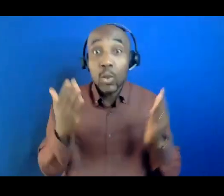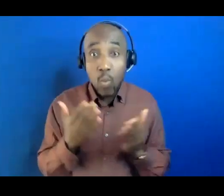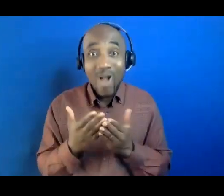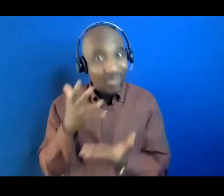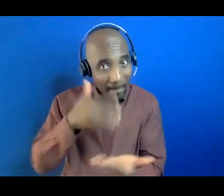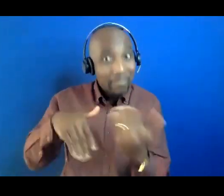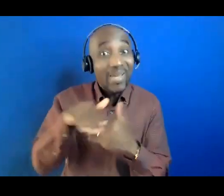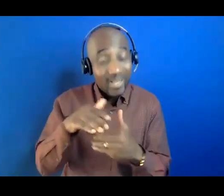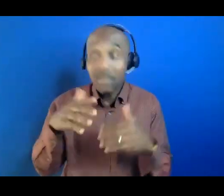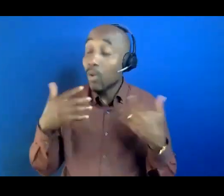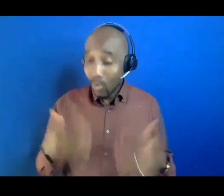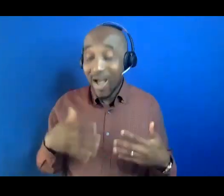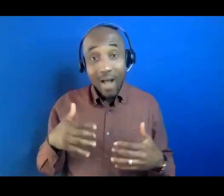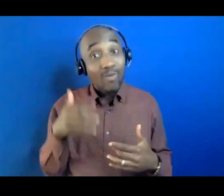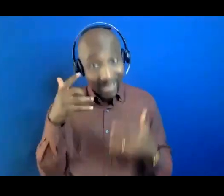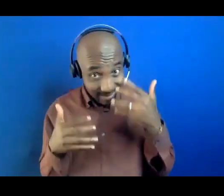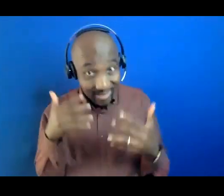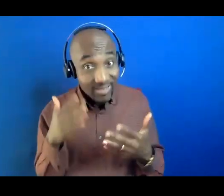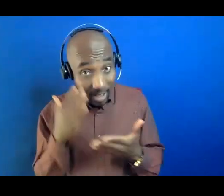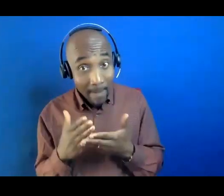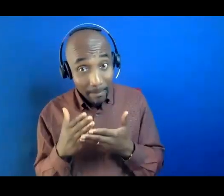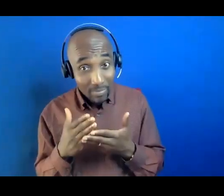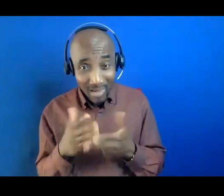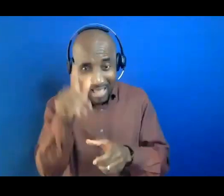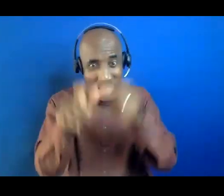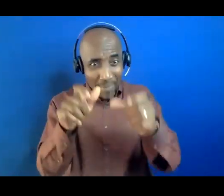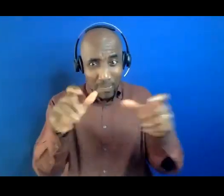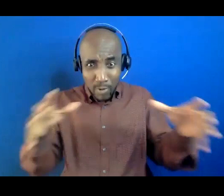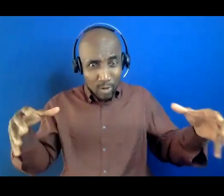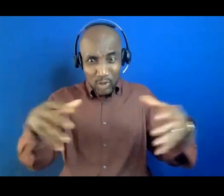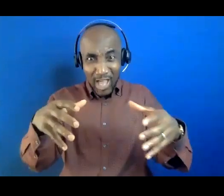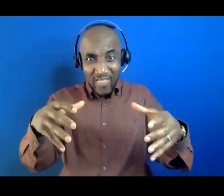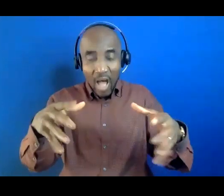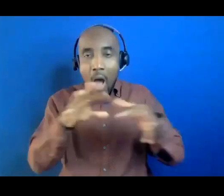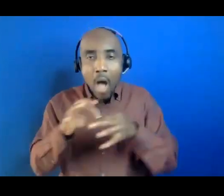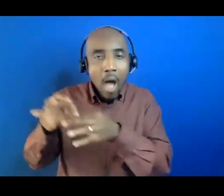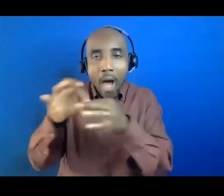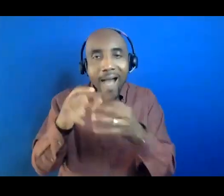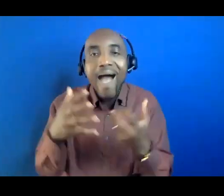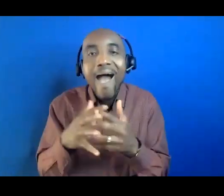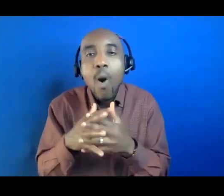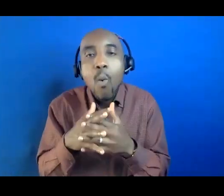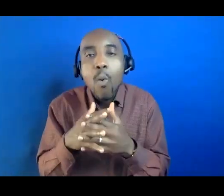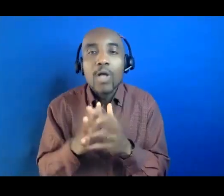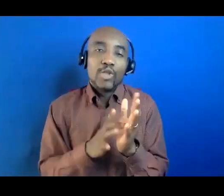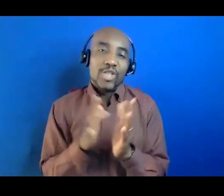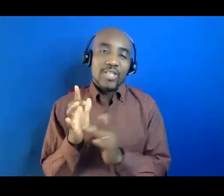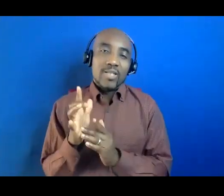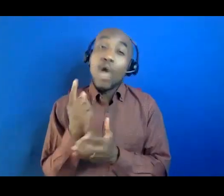it. What could unify all these people apart from Jesus? Only